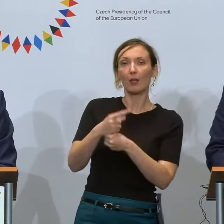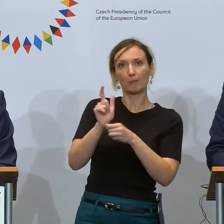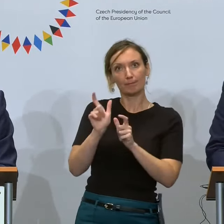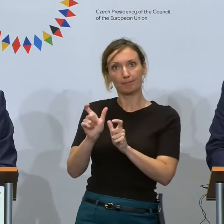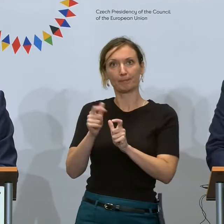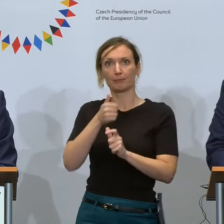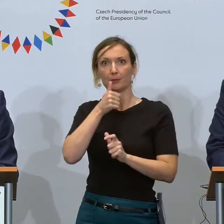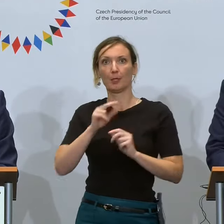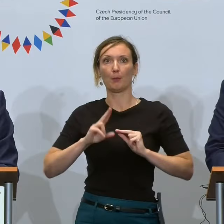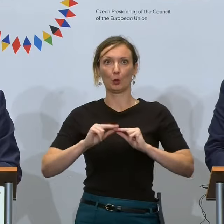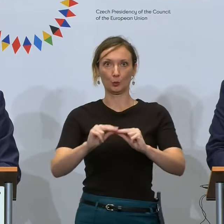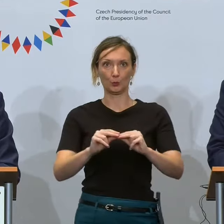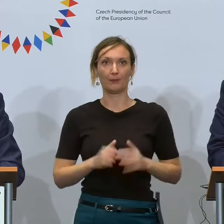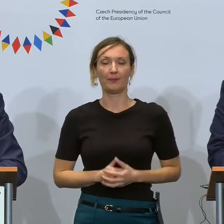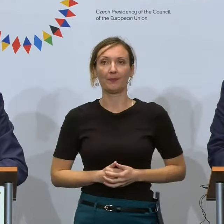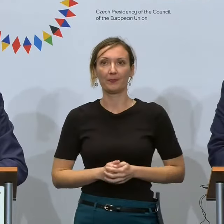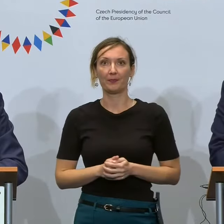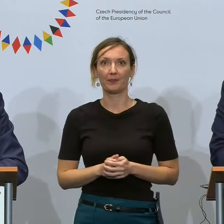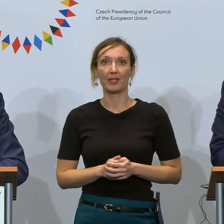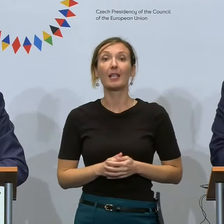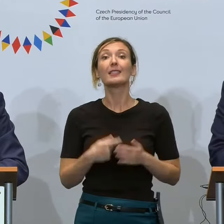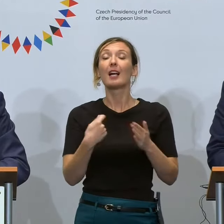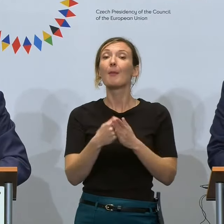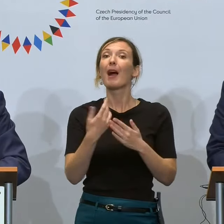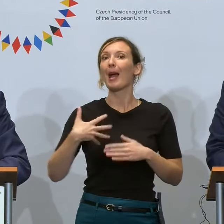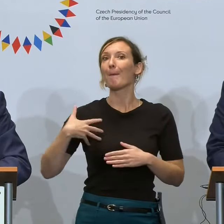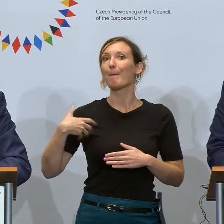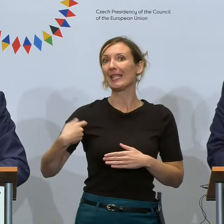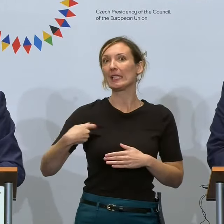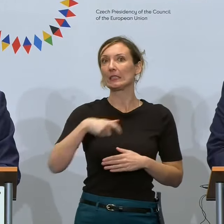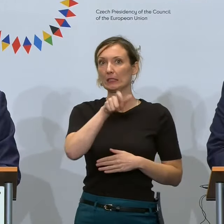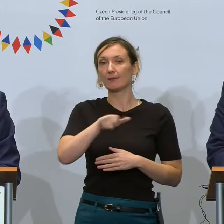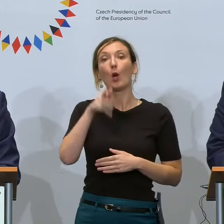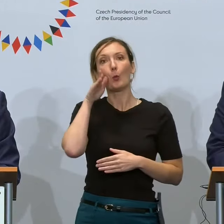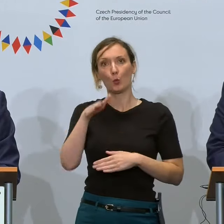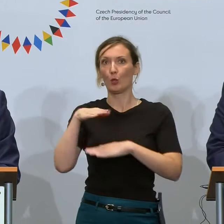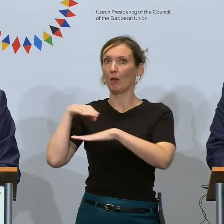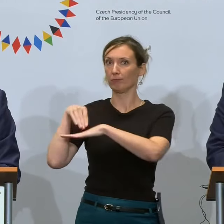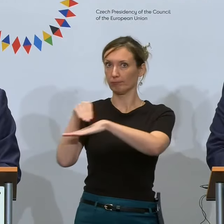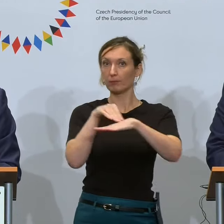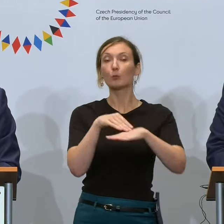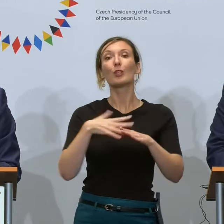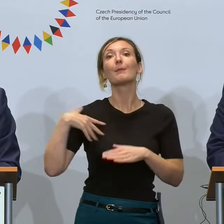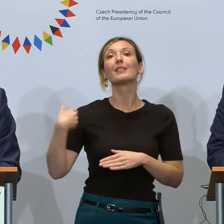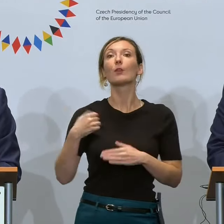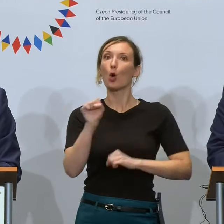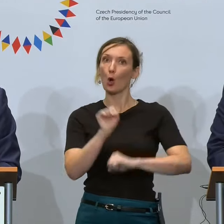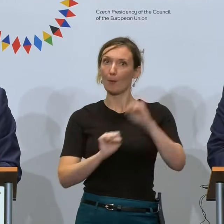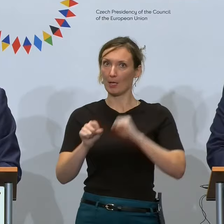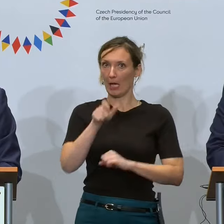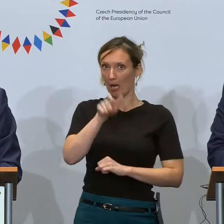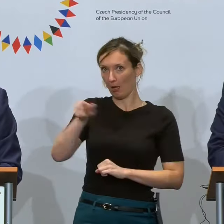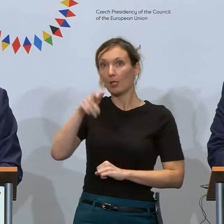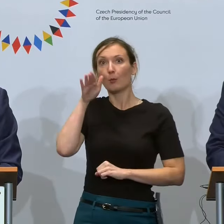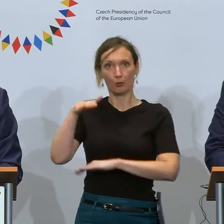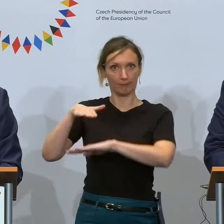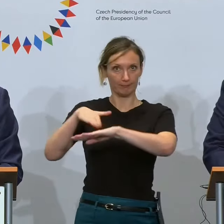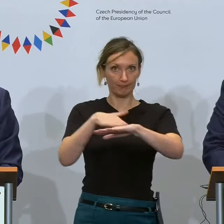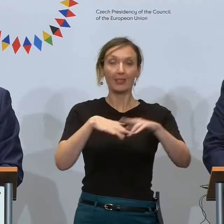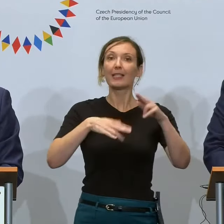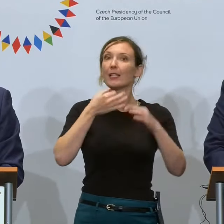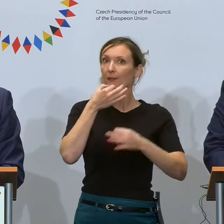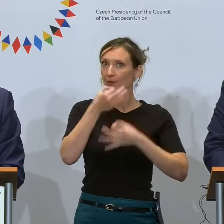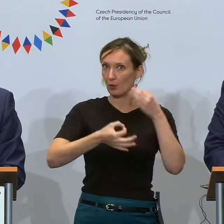The ministers were informed about the debate on the defense ministers, and we agreed